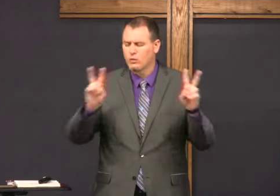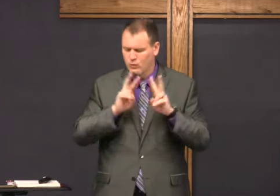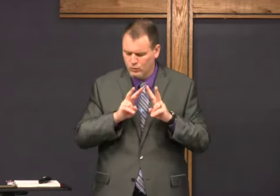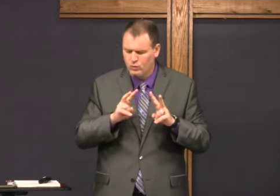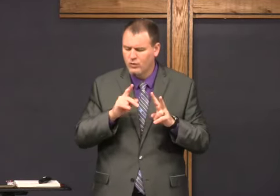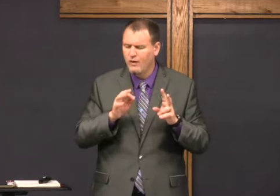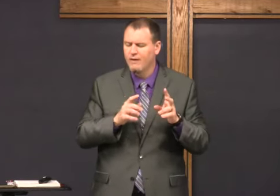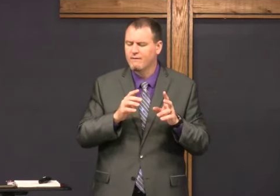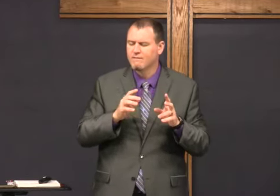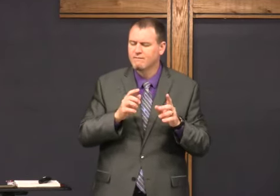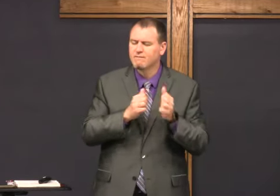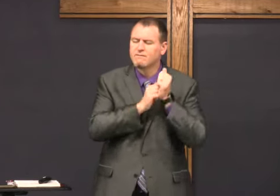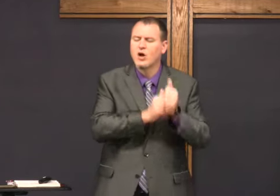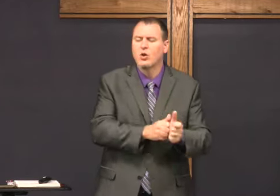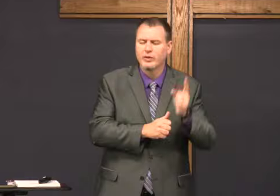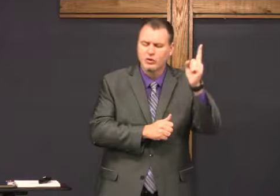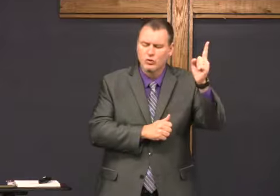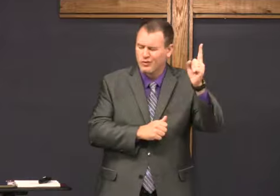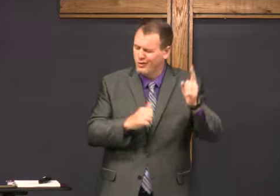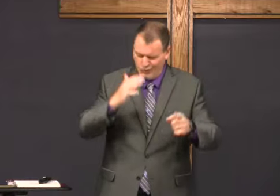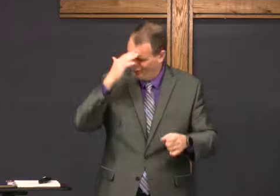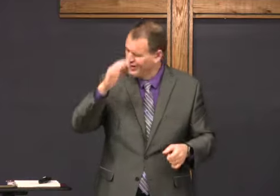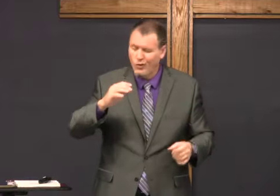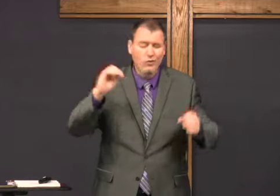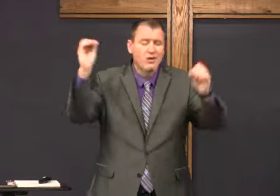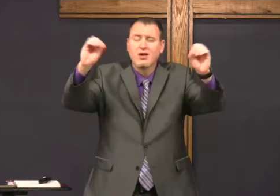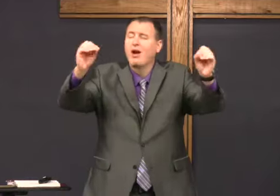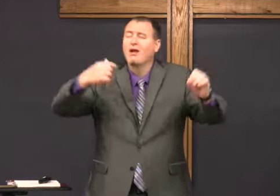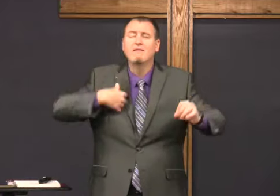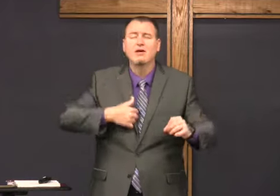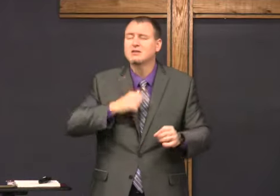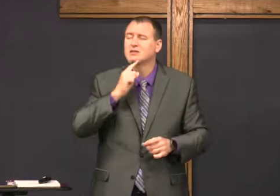of the value of following you.